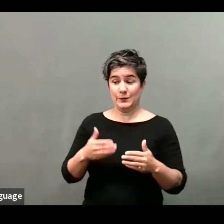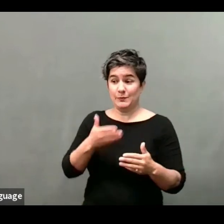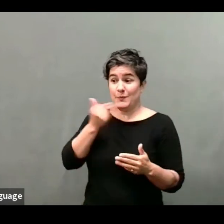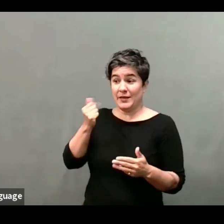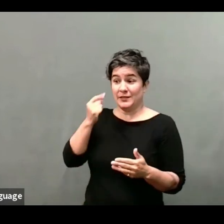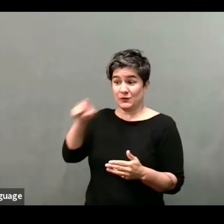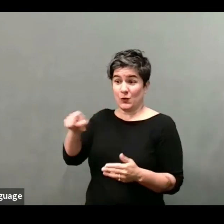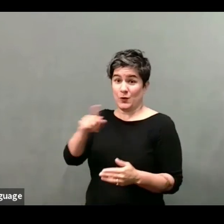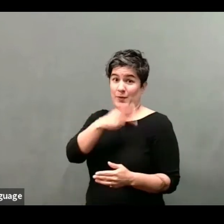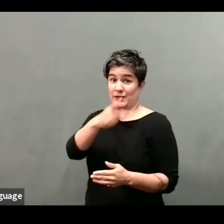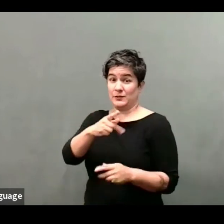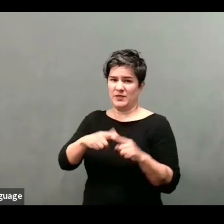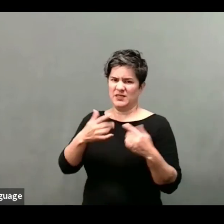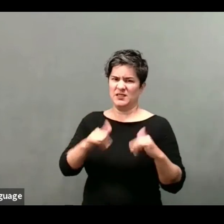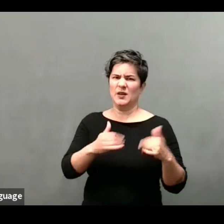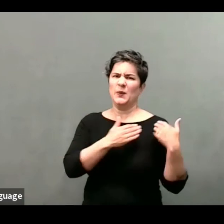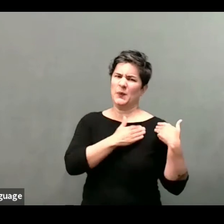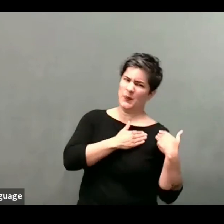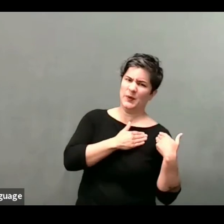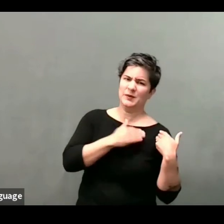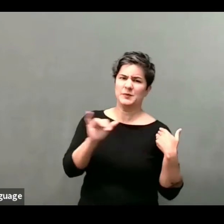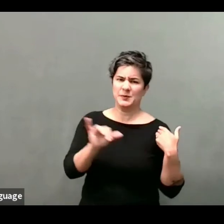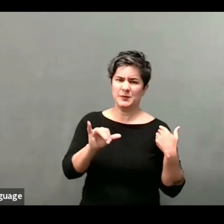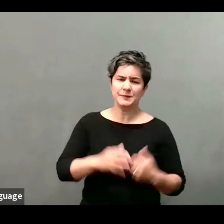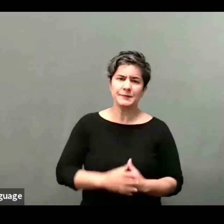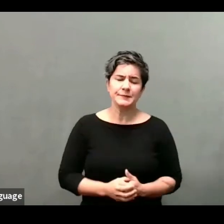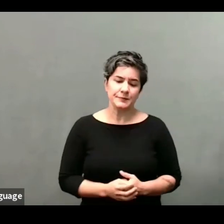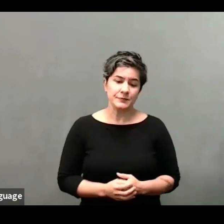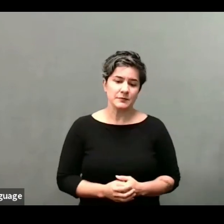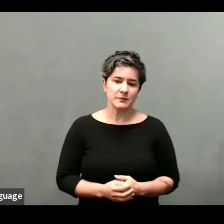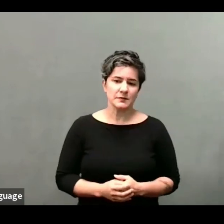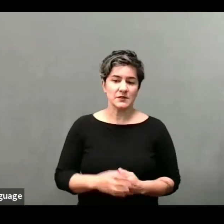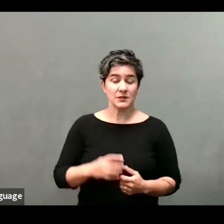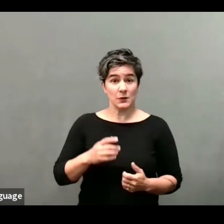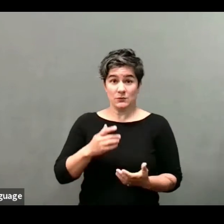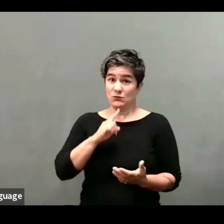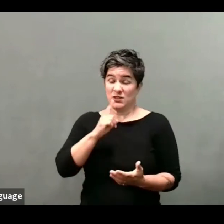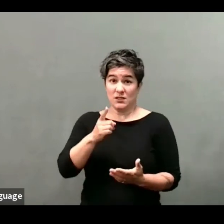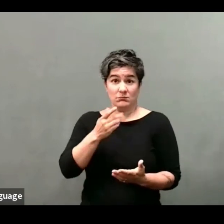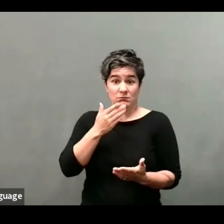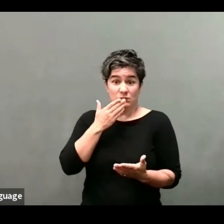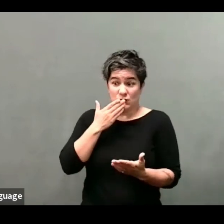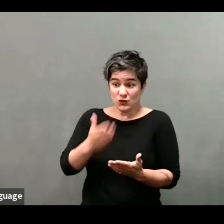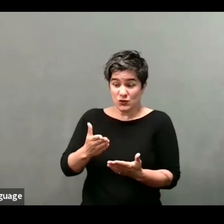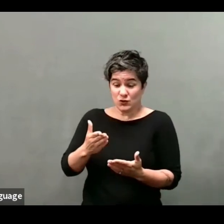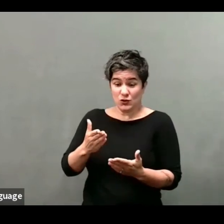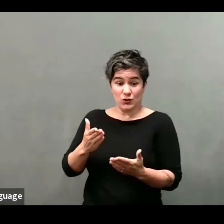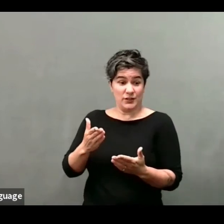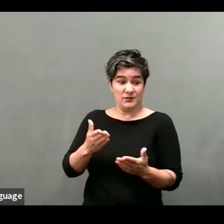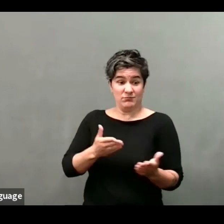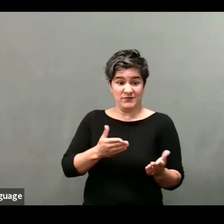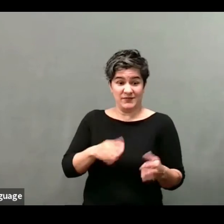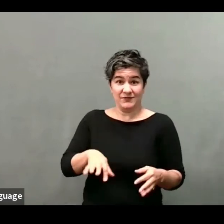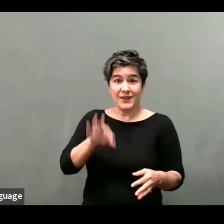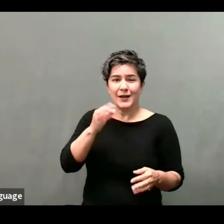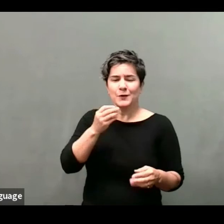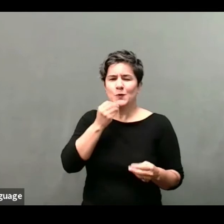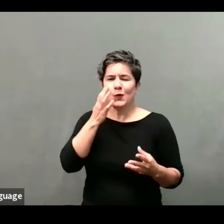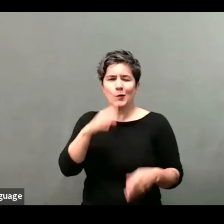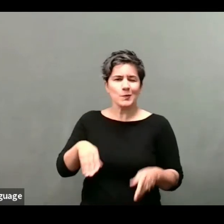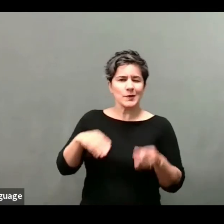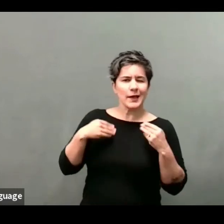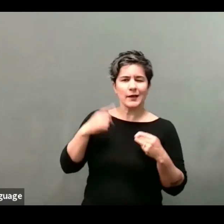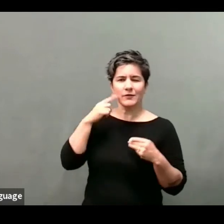patient. It's still distracting. And so I was always really good at getting the patient a warm blanket if they didn't have